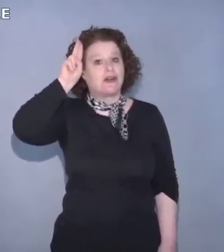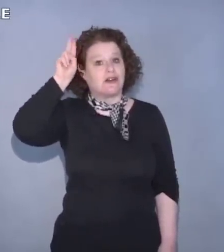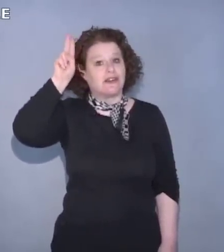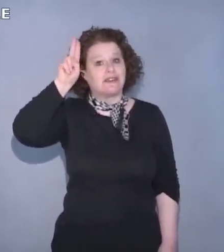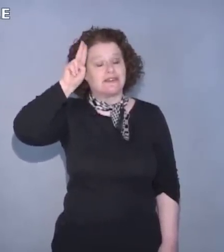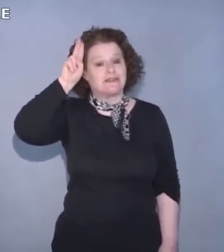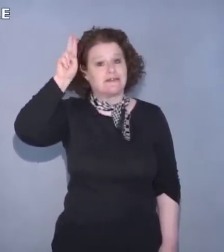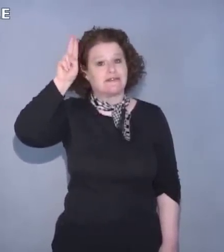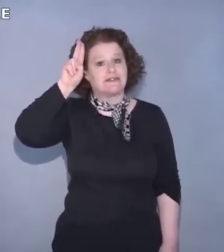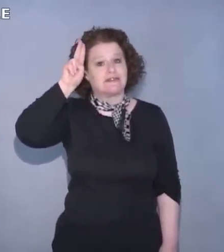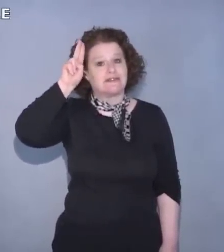uncle.